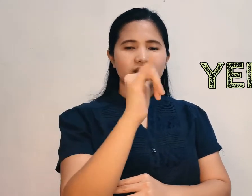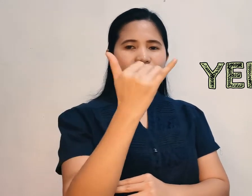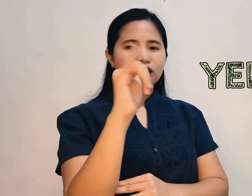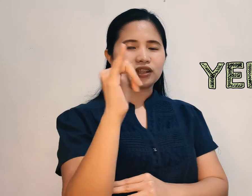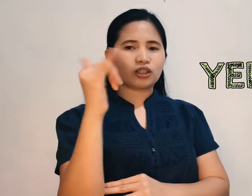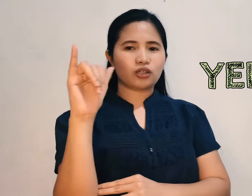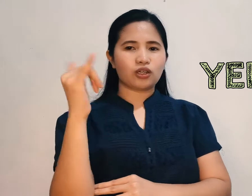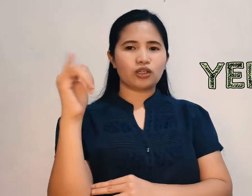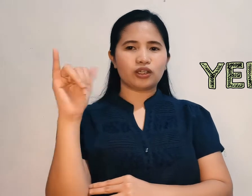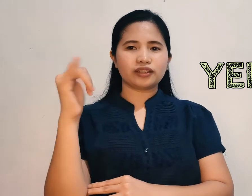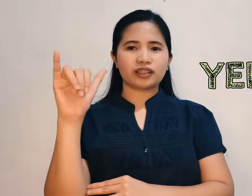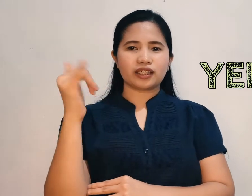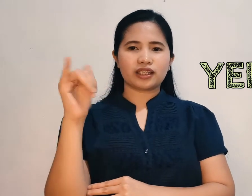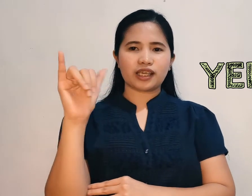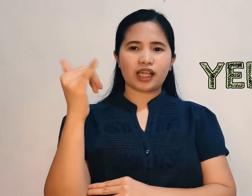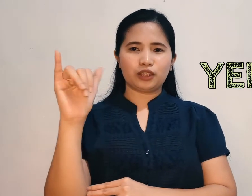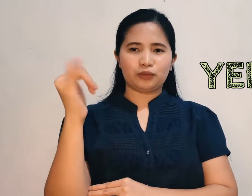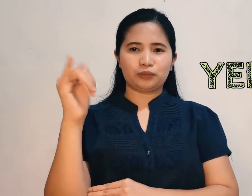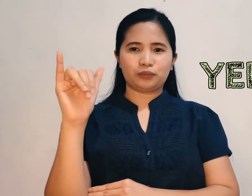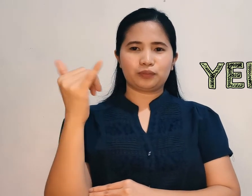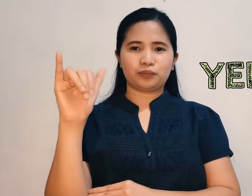This is the color yellow.